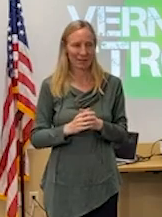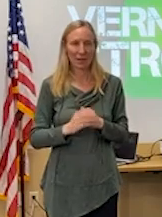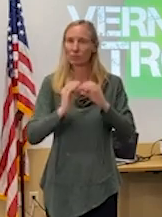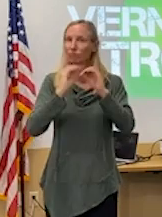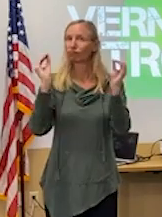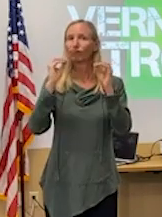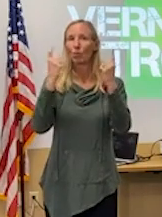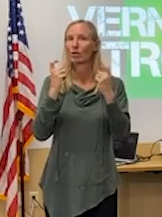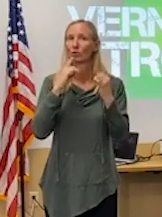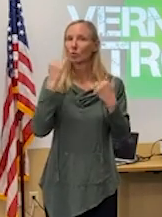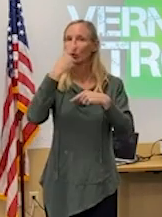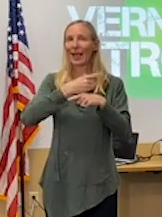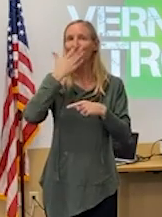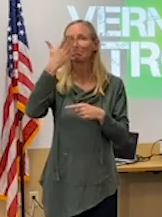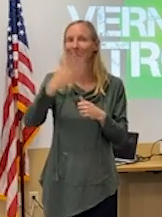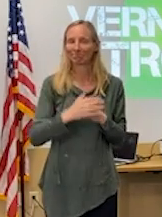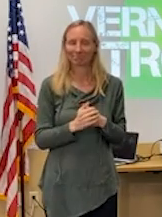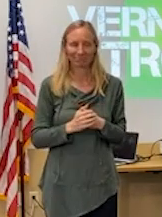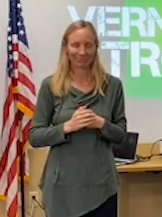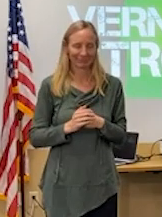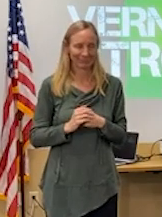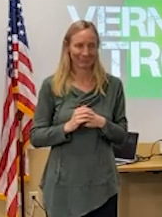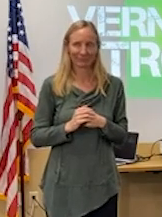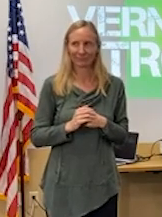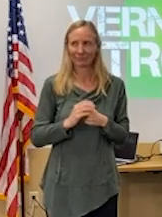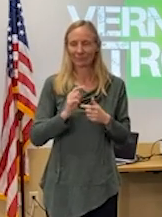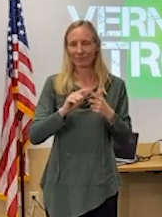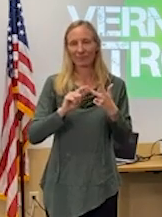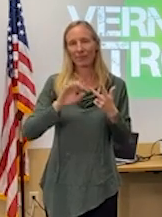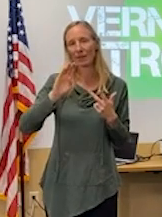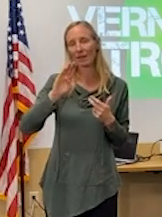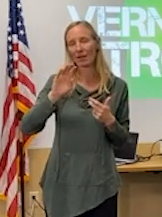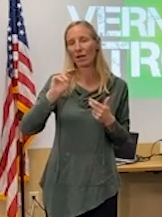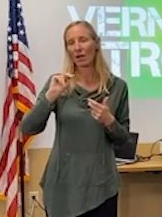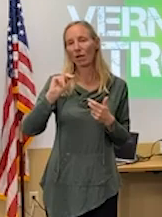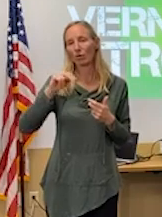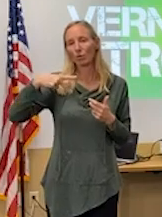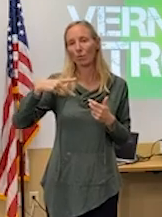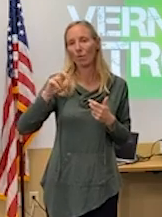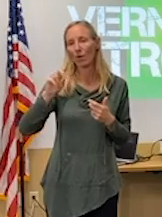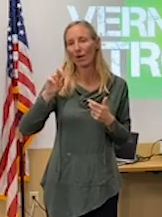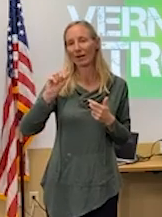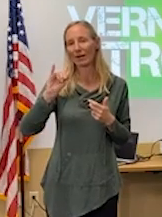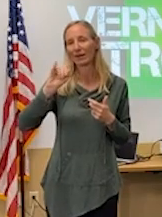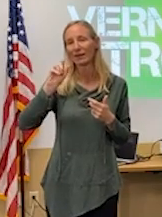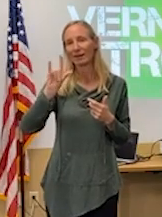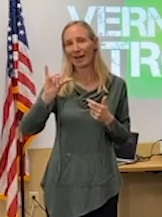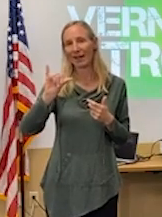No questions today. Thank you very much. Ed Barber, Newport Daily Express.